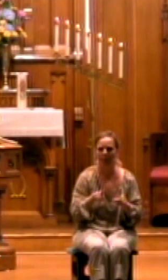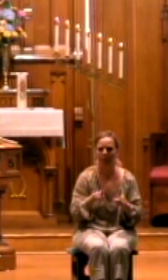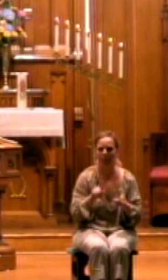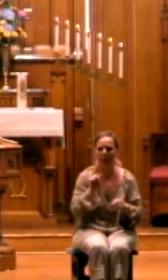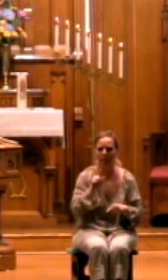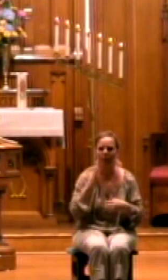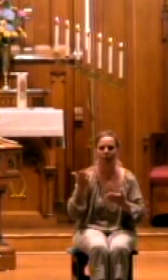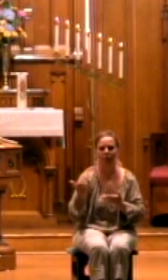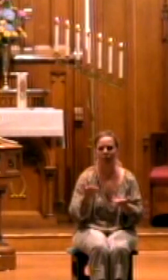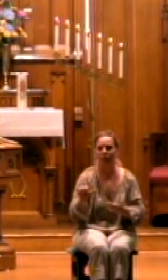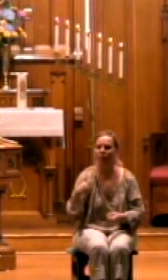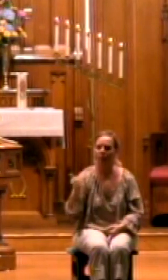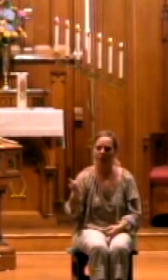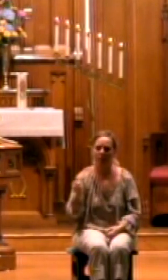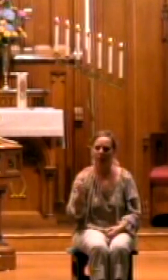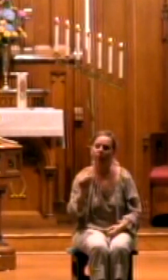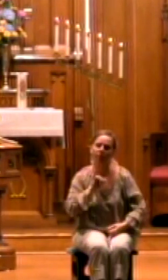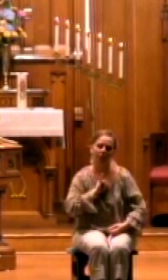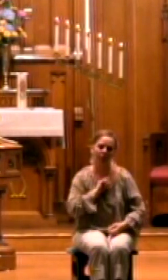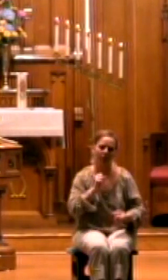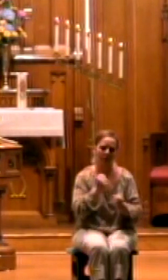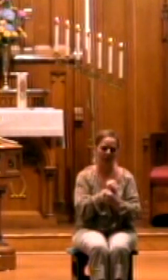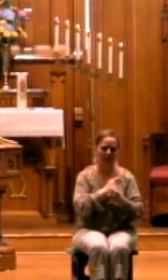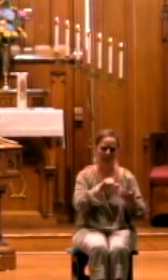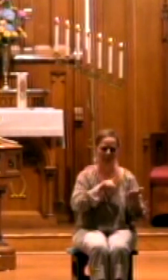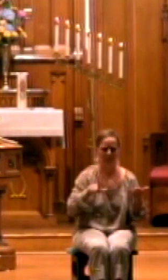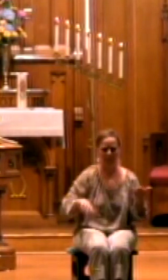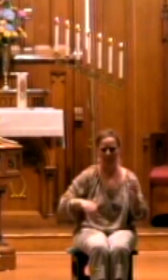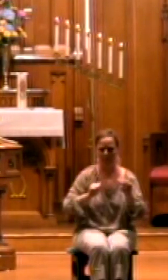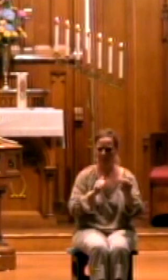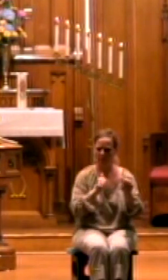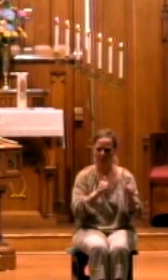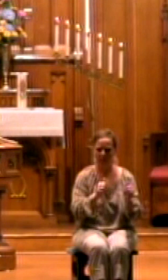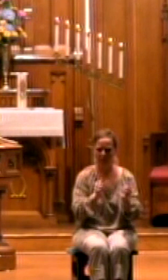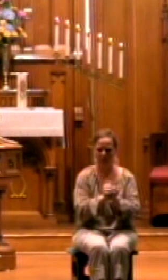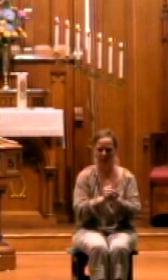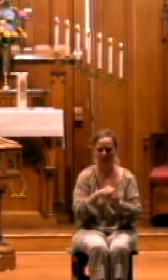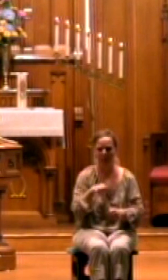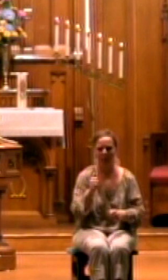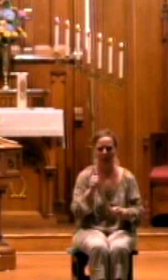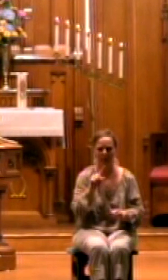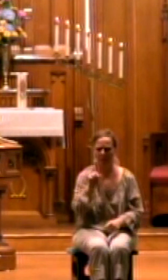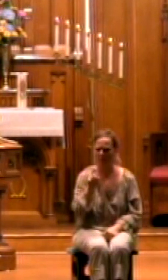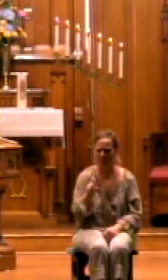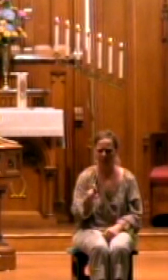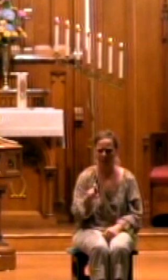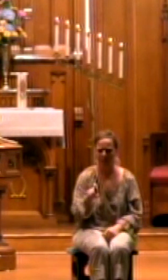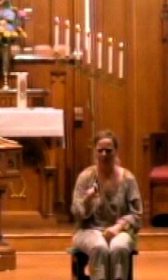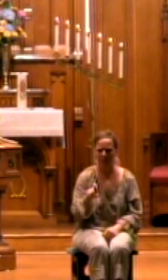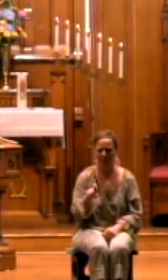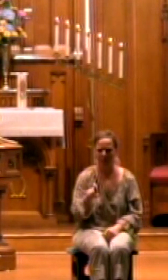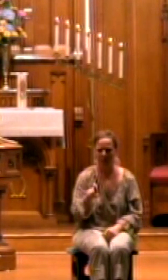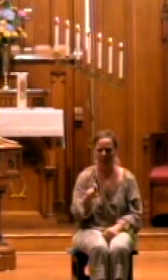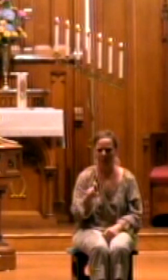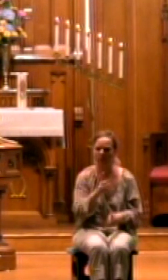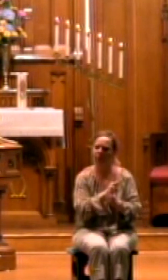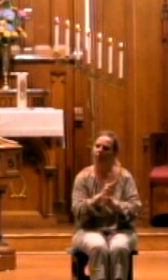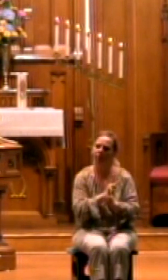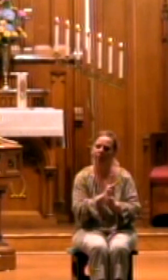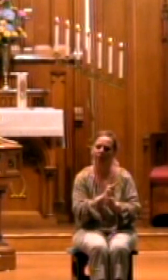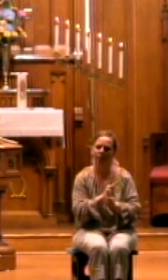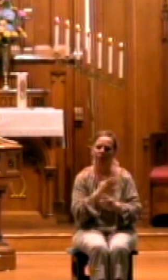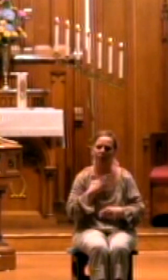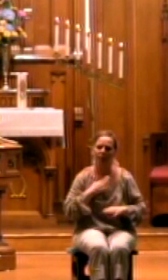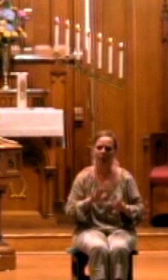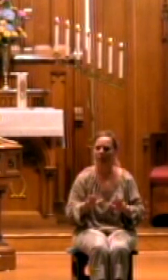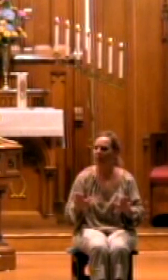Peter, if he loved the Lord, he followed with a question, that question with a command, care for my sheep. Love for